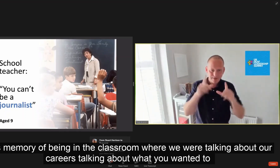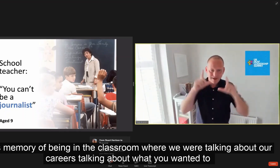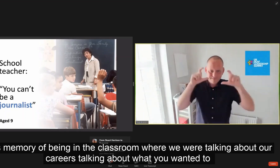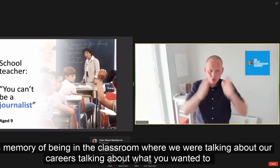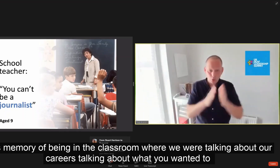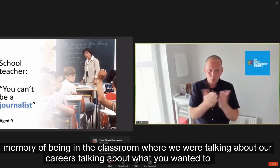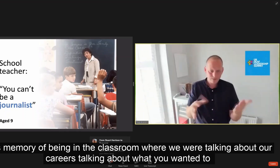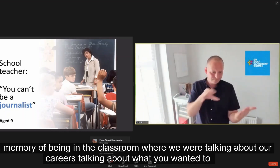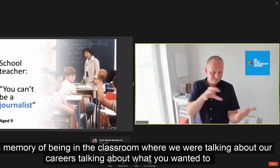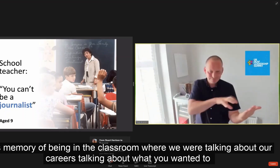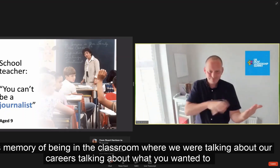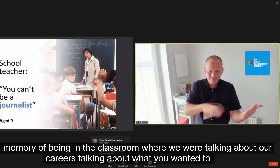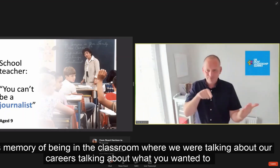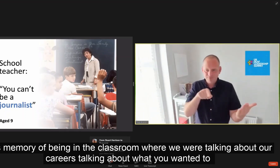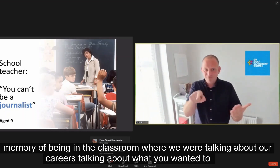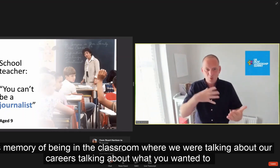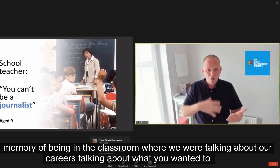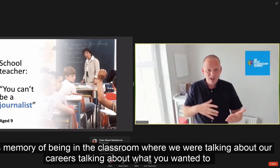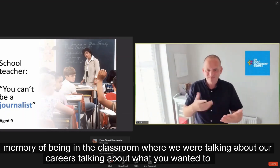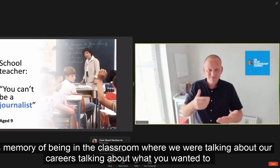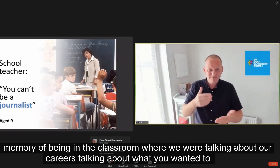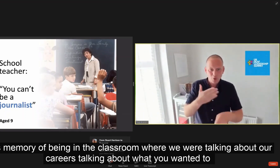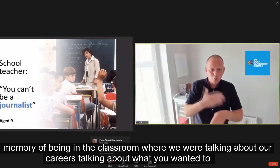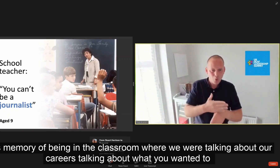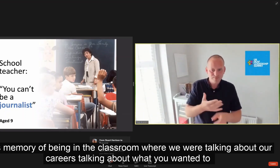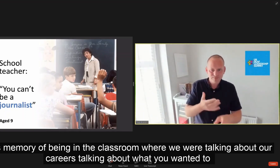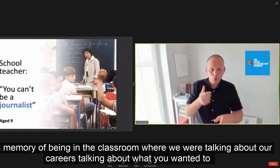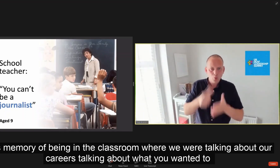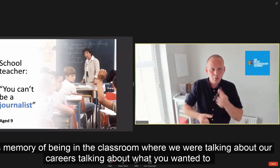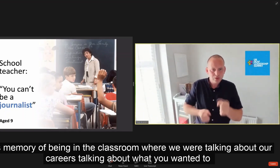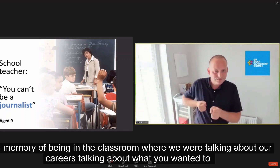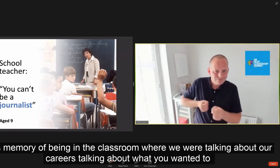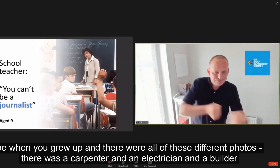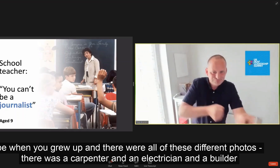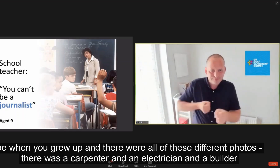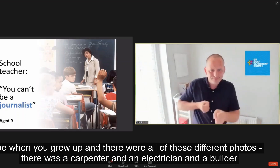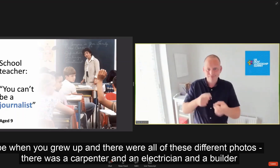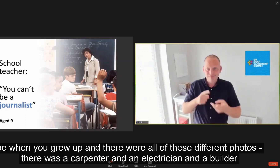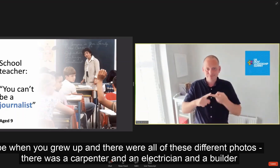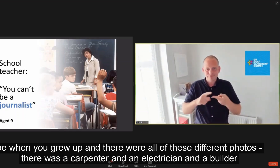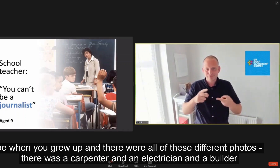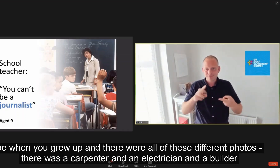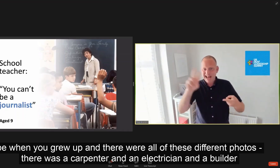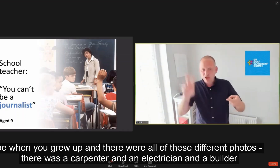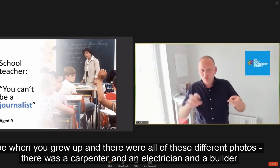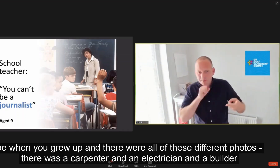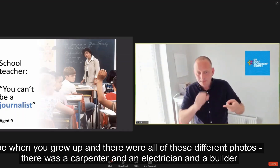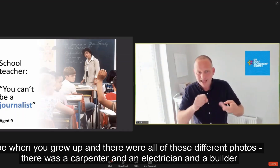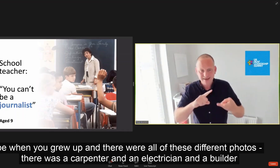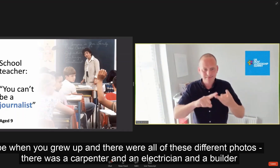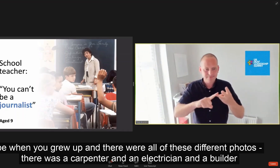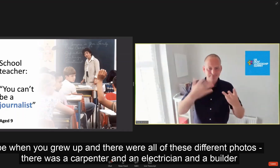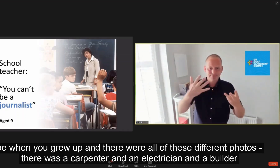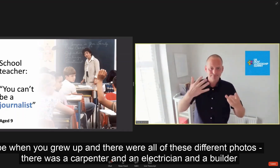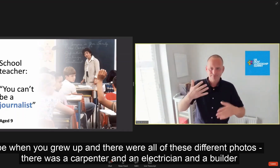in a classroom where we were talking about our careers, talking about what you wanted to be when you grew up. And there were all of these different photos. There was a carpenter and